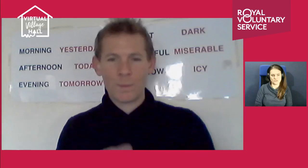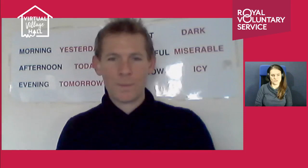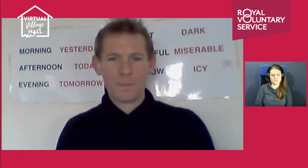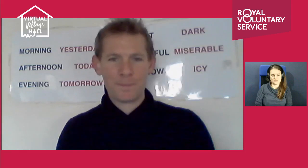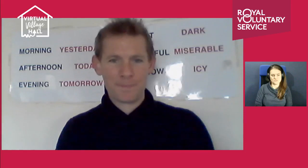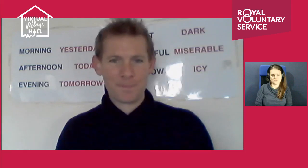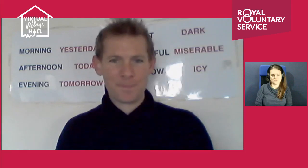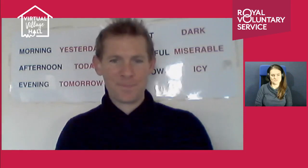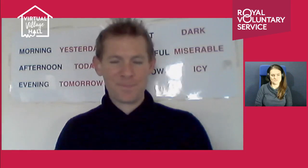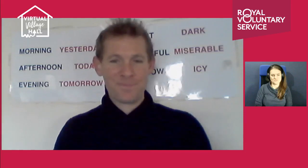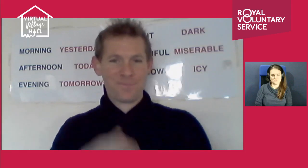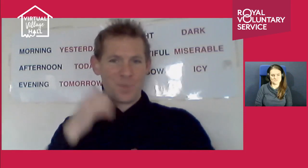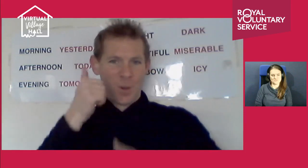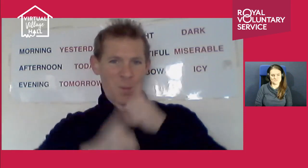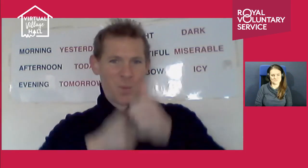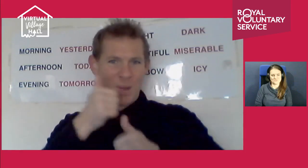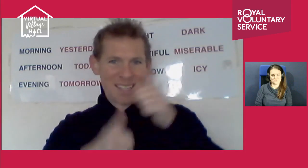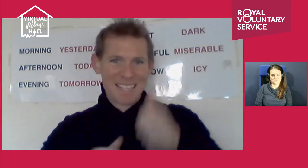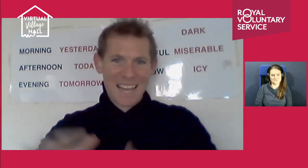Tomorrow.